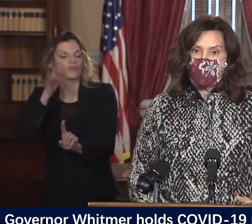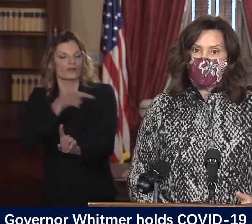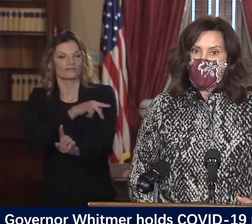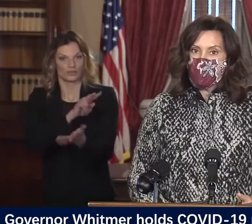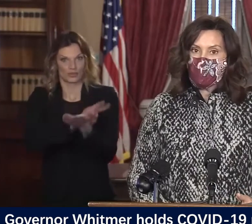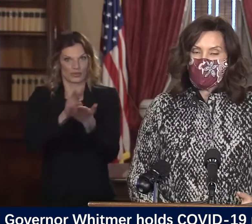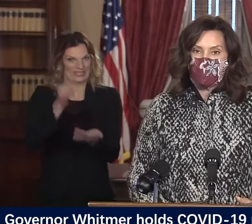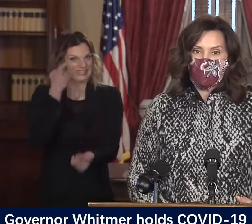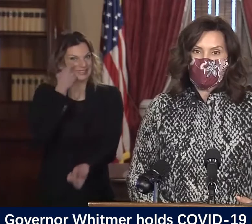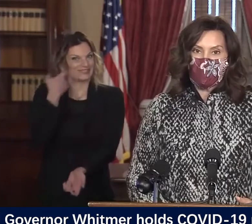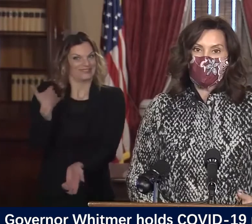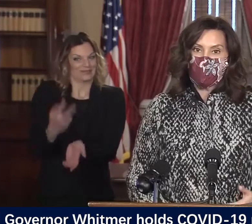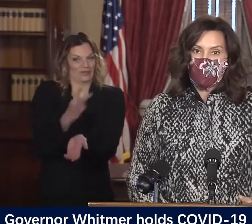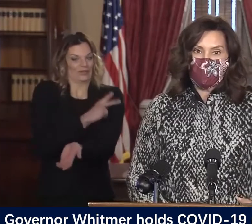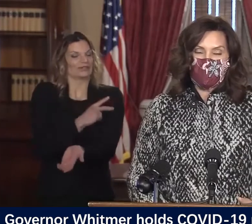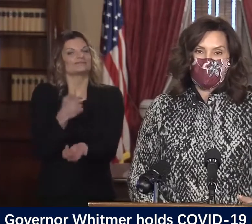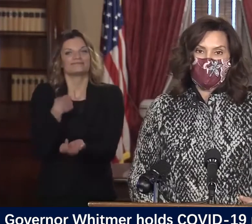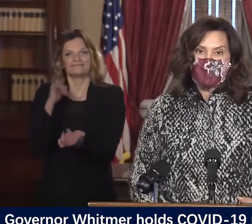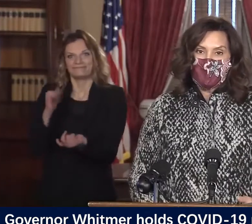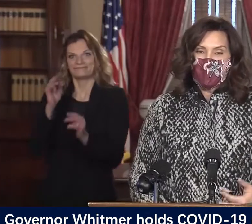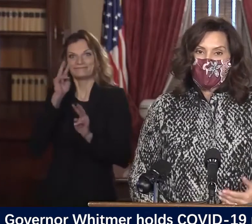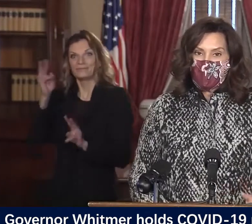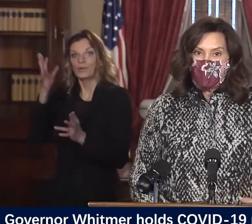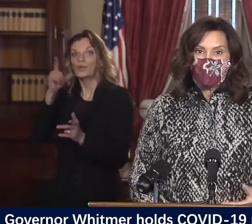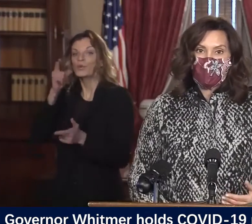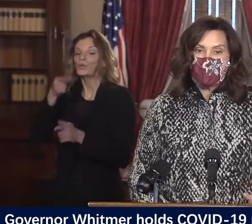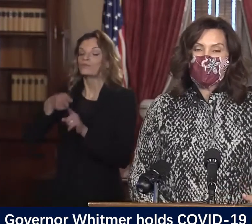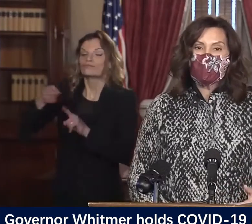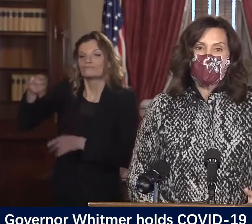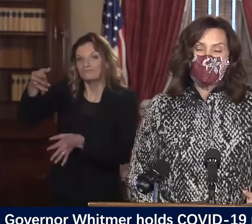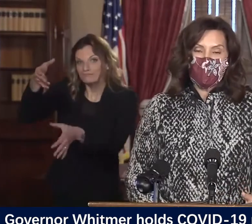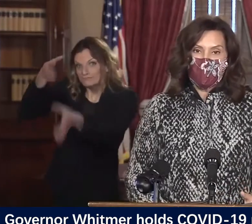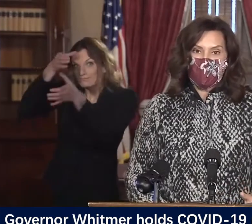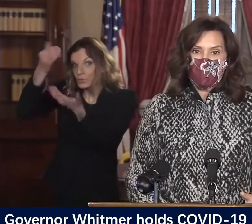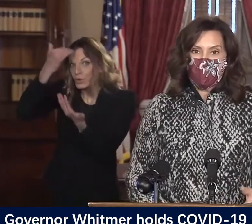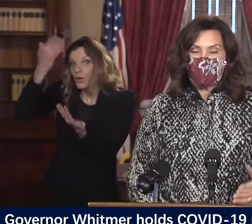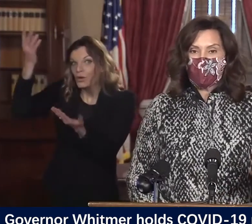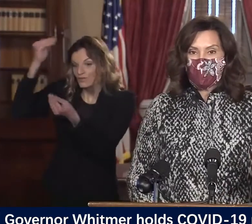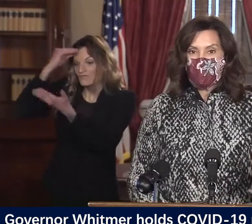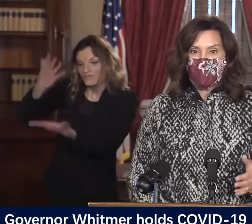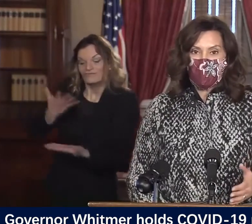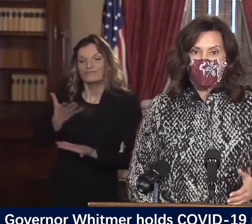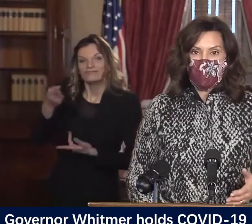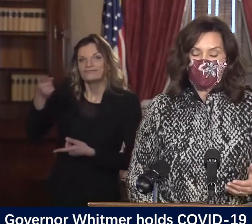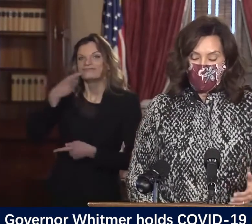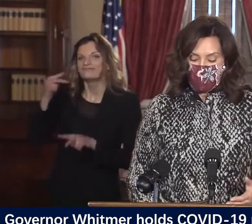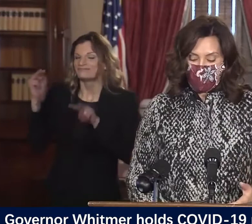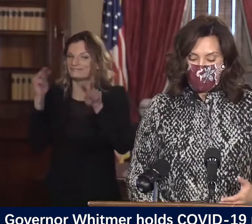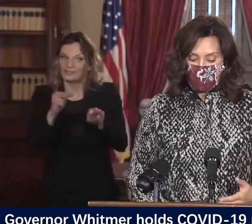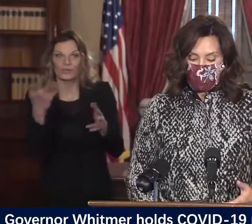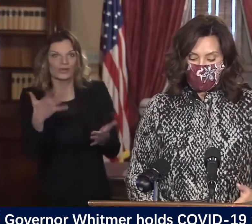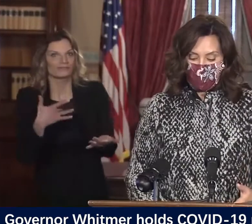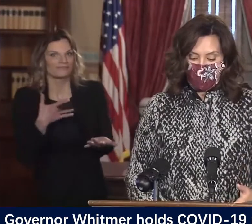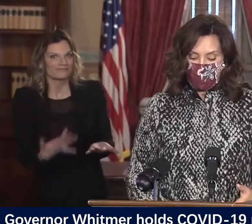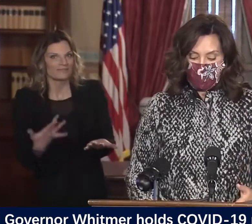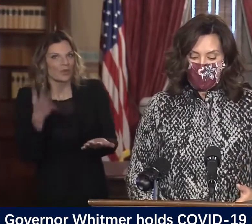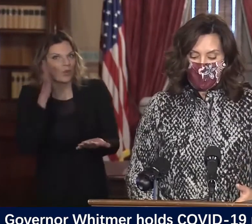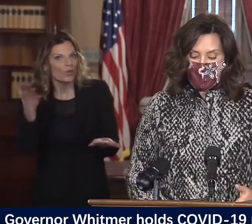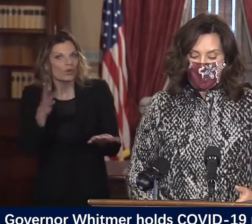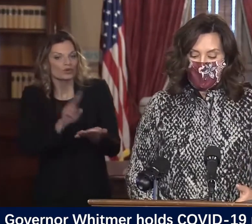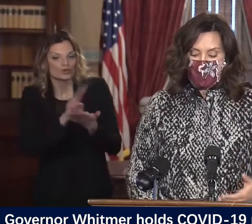experts that we have consulted have told us our numbers are likely to go up between 2 to 3 weeks